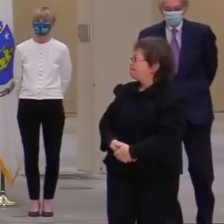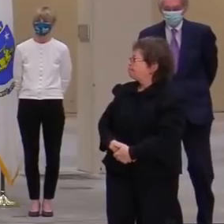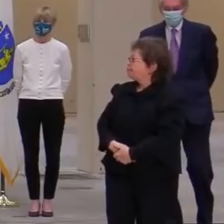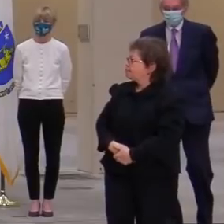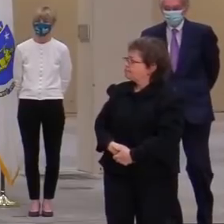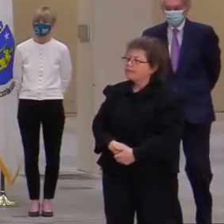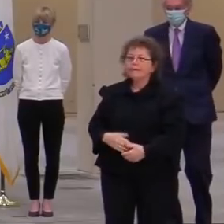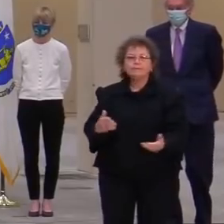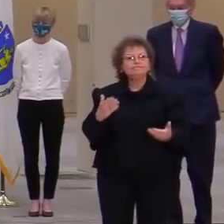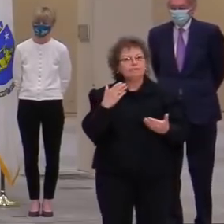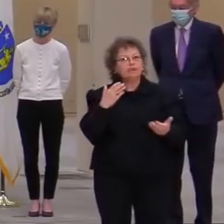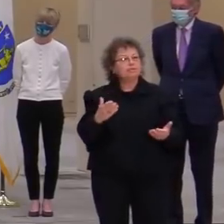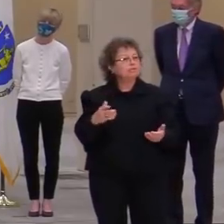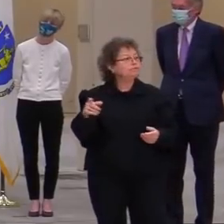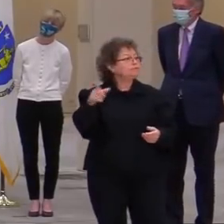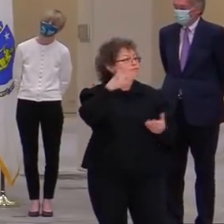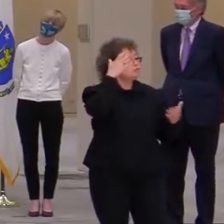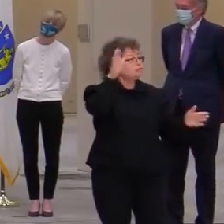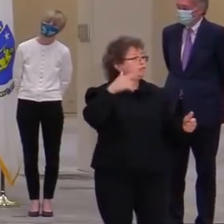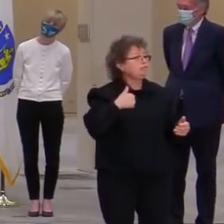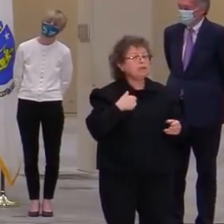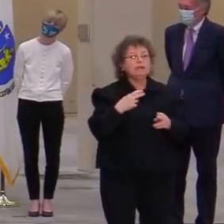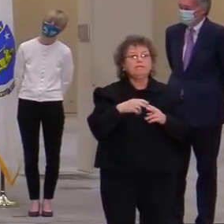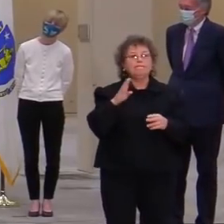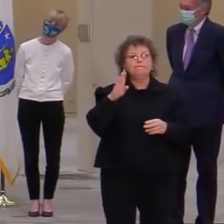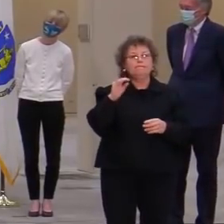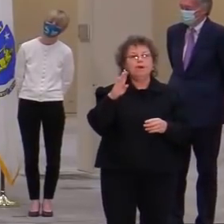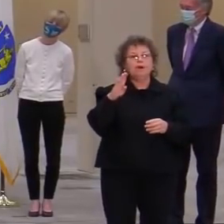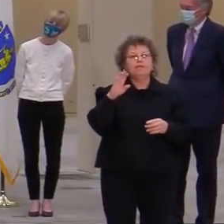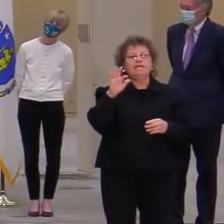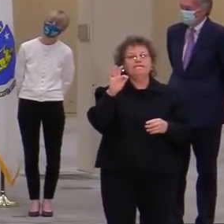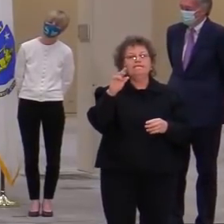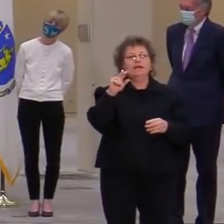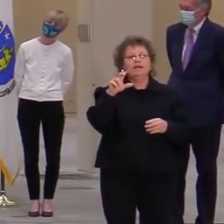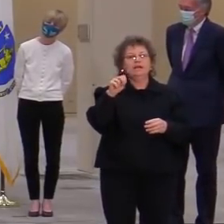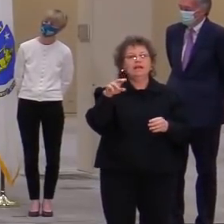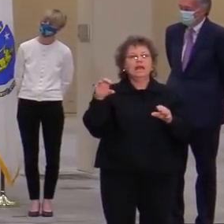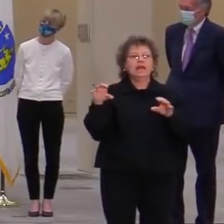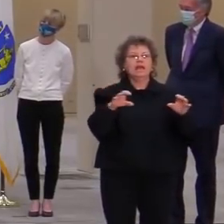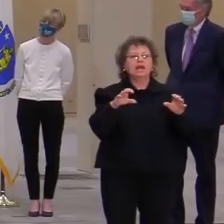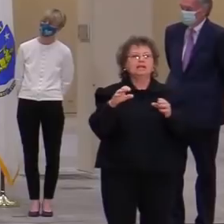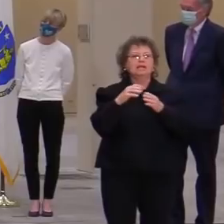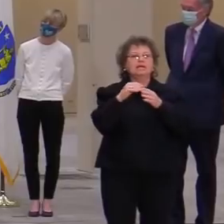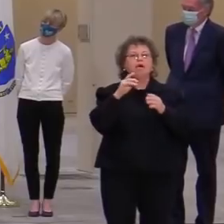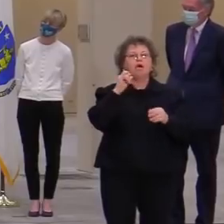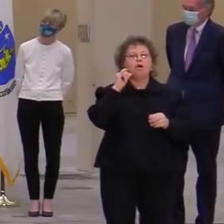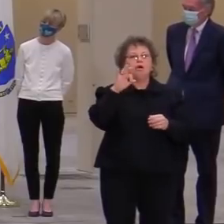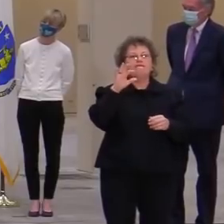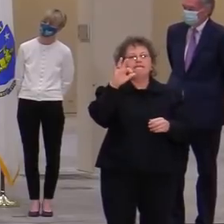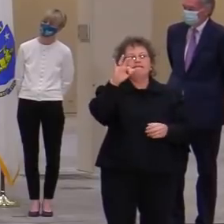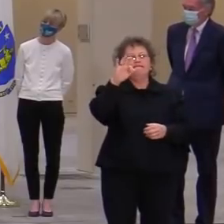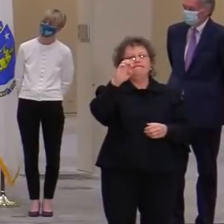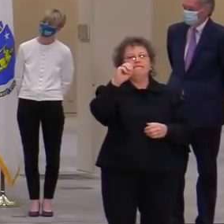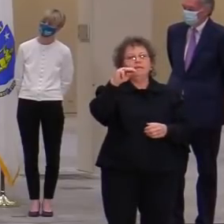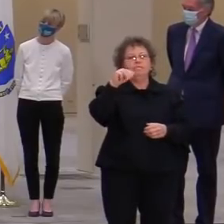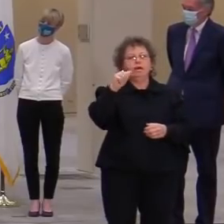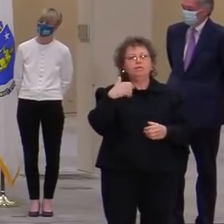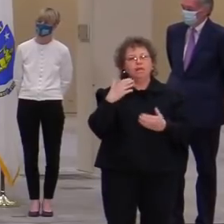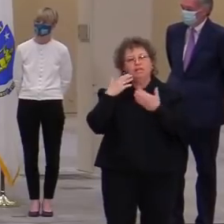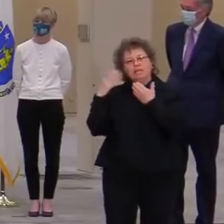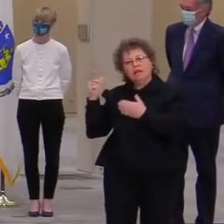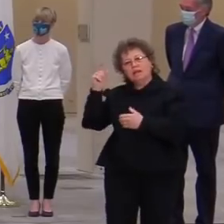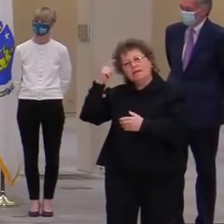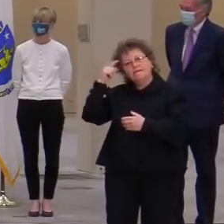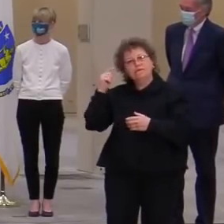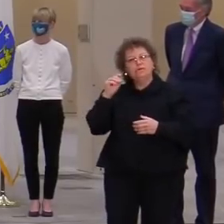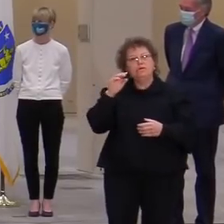Well, thank you. For those of you who don't know me, my name's Bob Fenton, Acting Administrator of FEMA, and I just want to start by thanking Governor Baker for